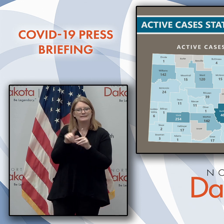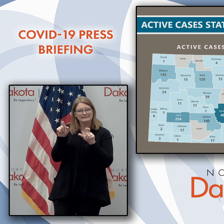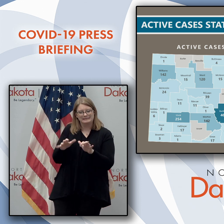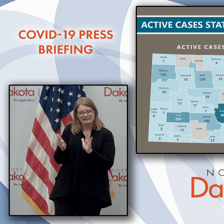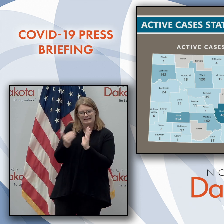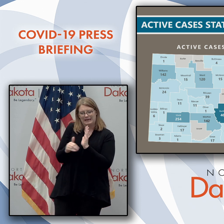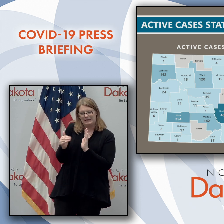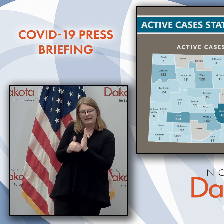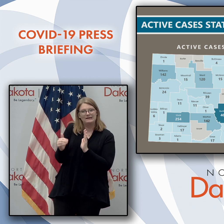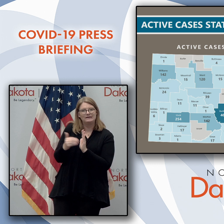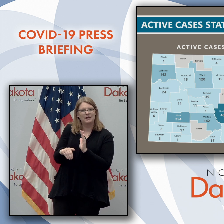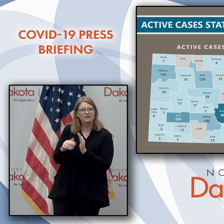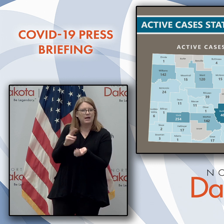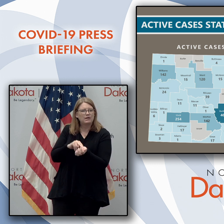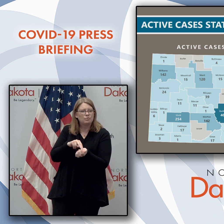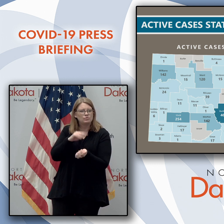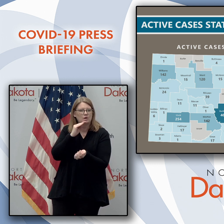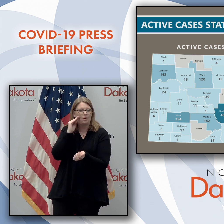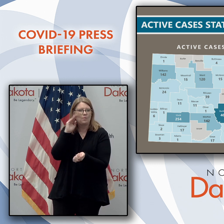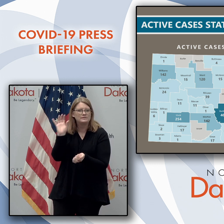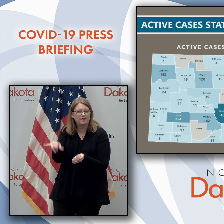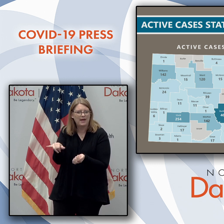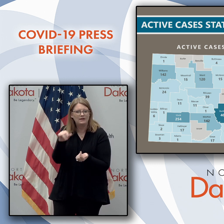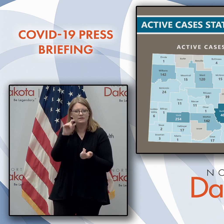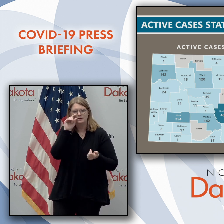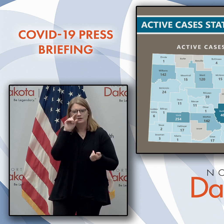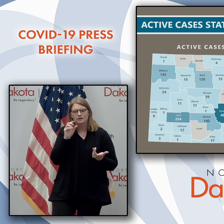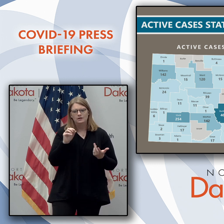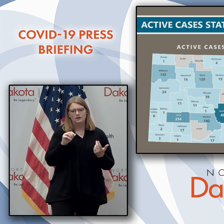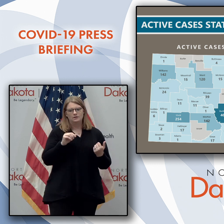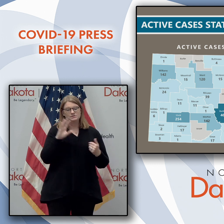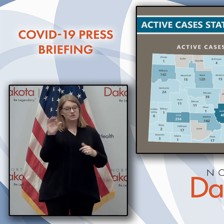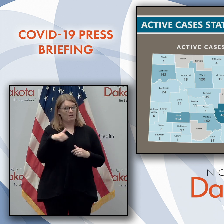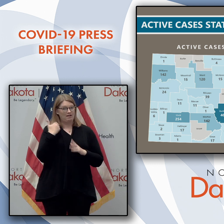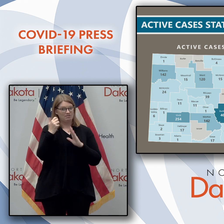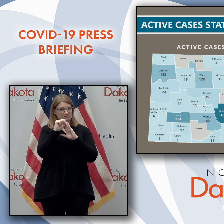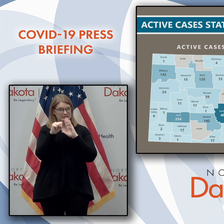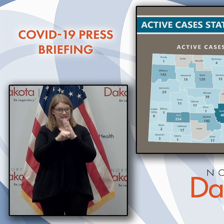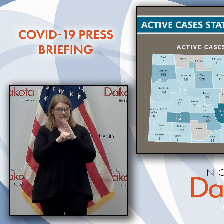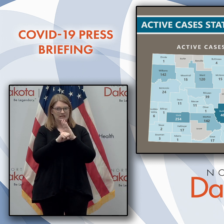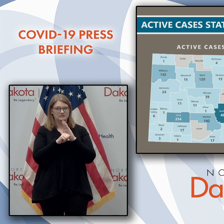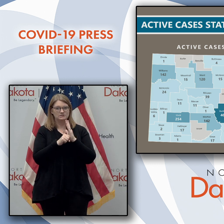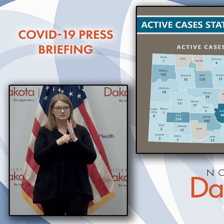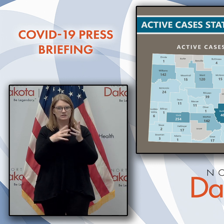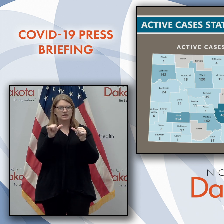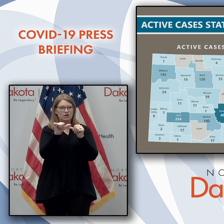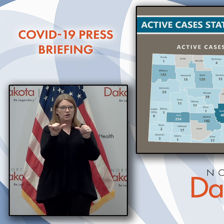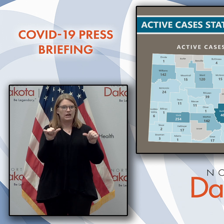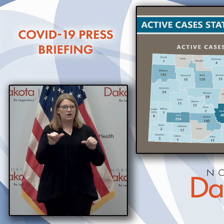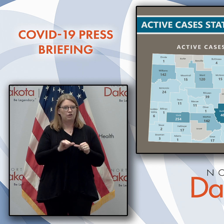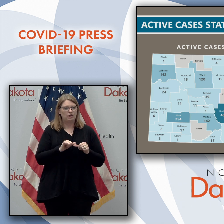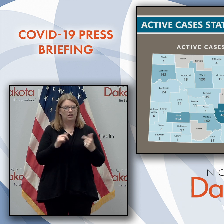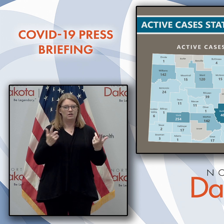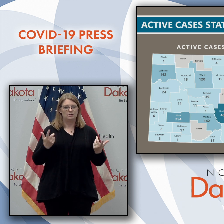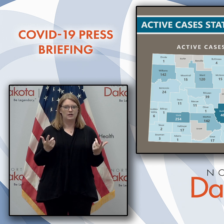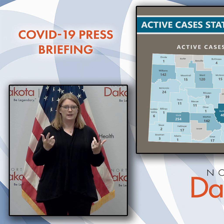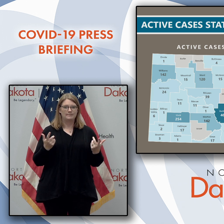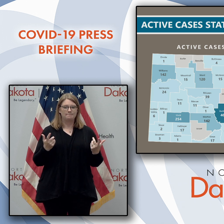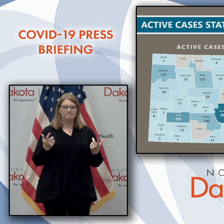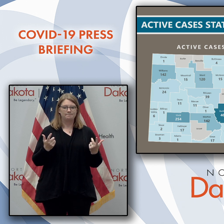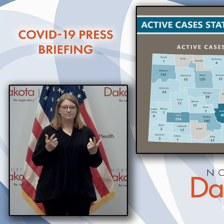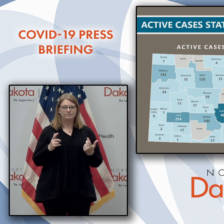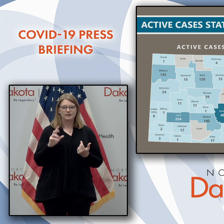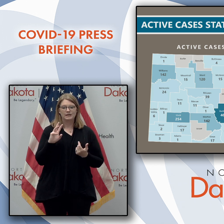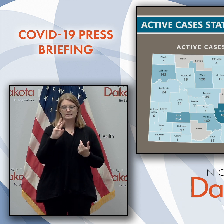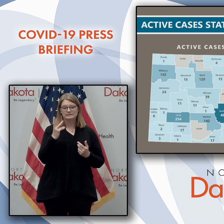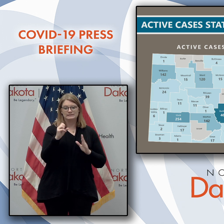care facilities, et cetera. And so let's take a quick look at other states in our region. There are